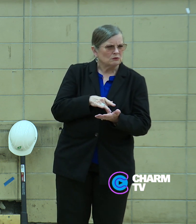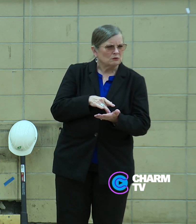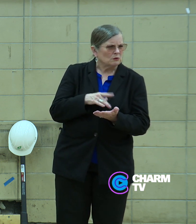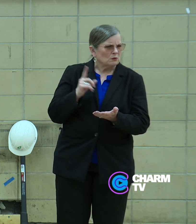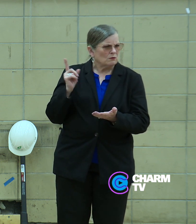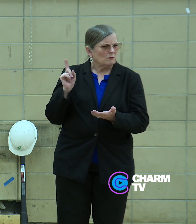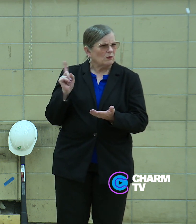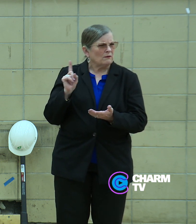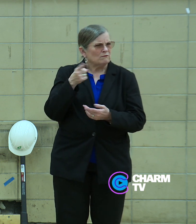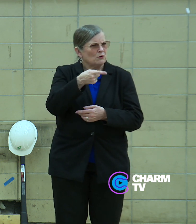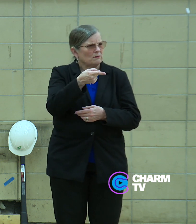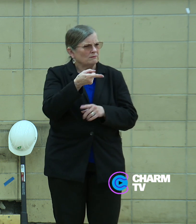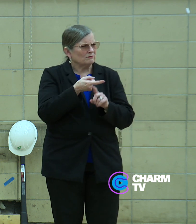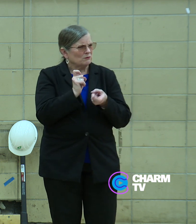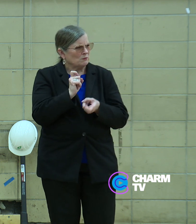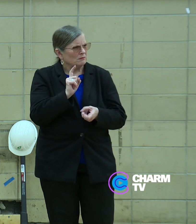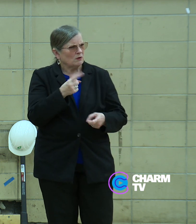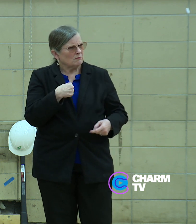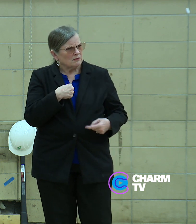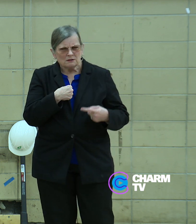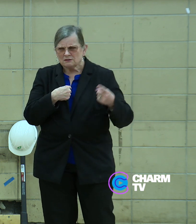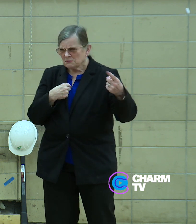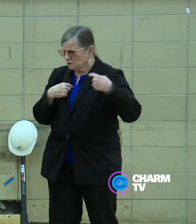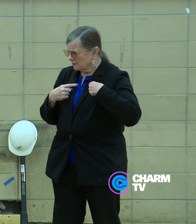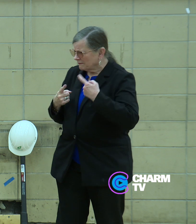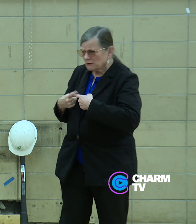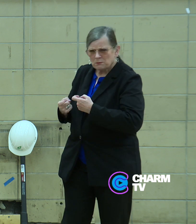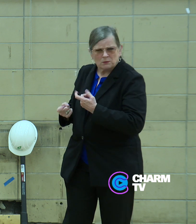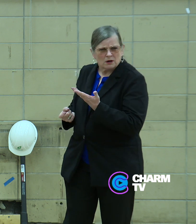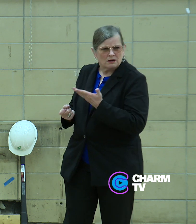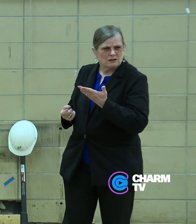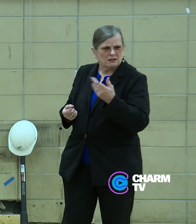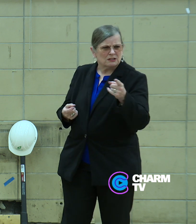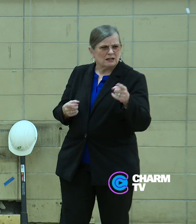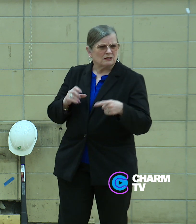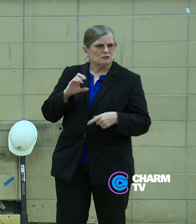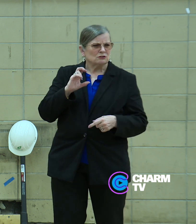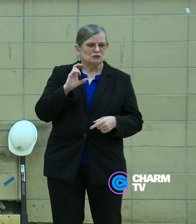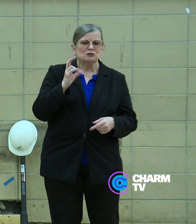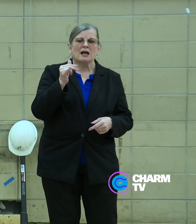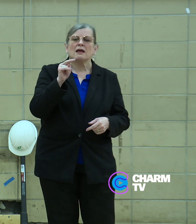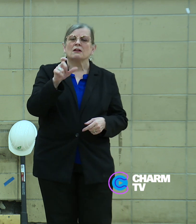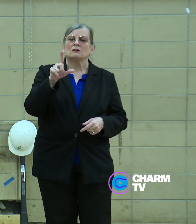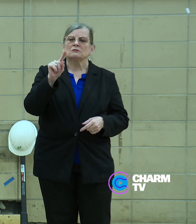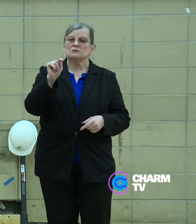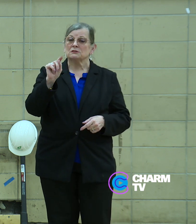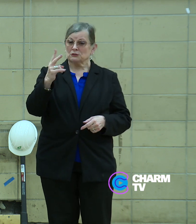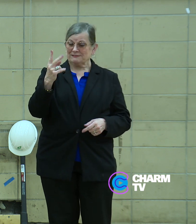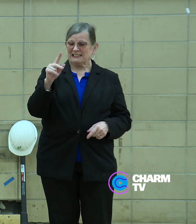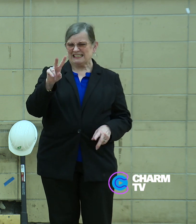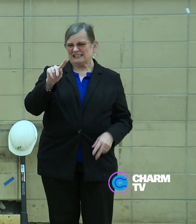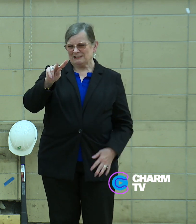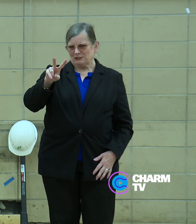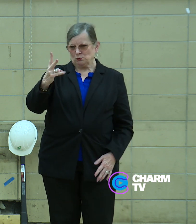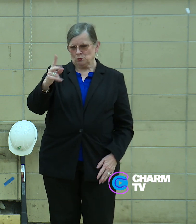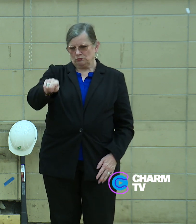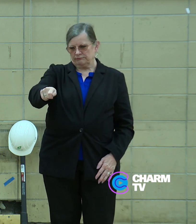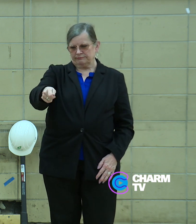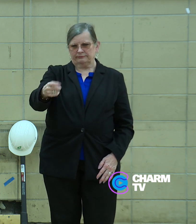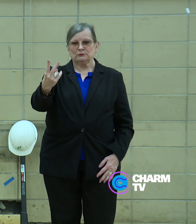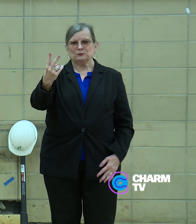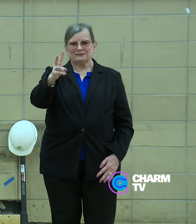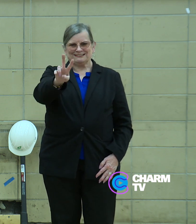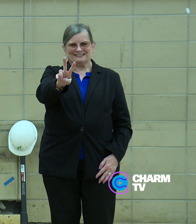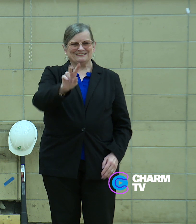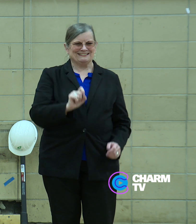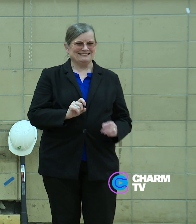from? Where am I from? Yeah, yeah. What? Channel 2. 2. All right, good. So, rec centers obviously play a large role in